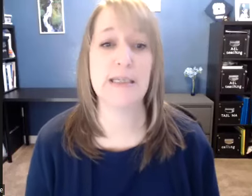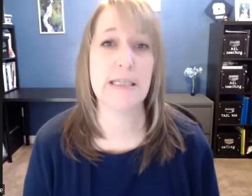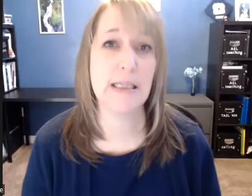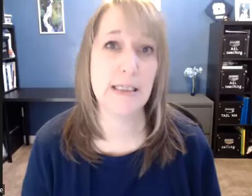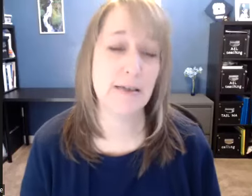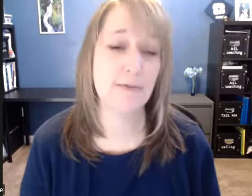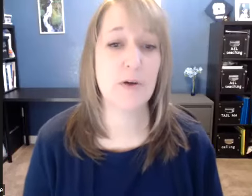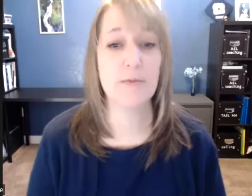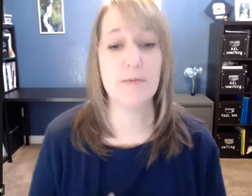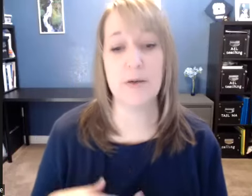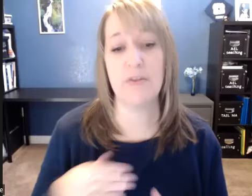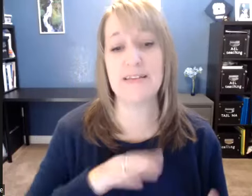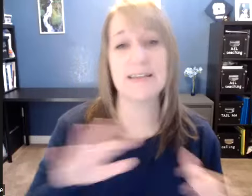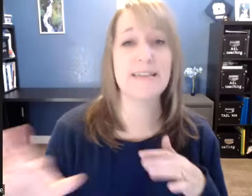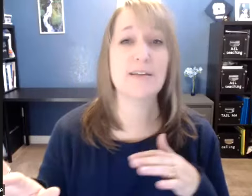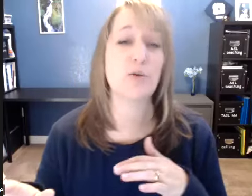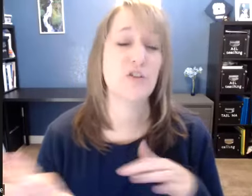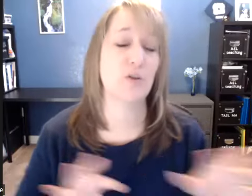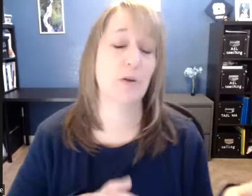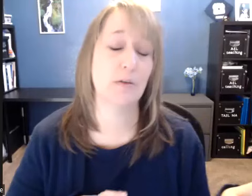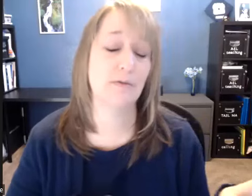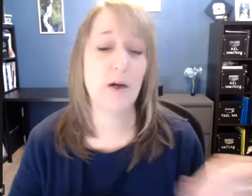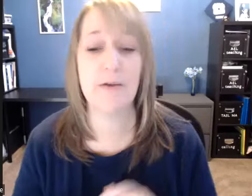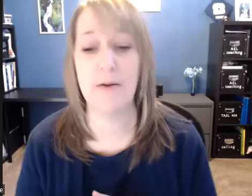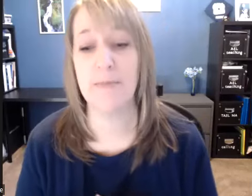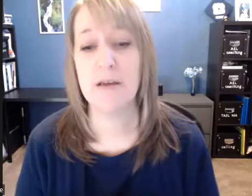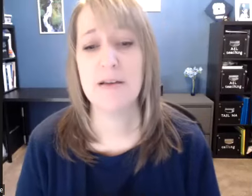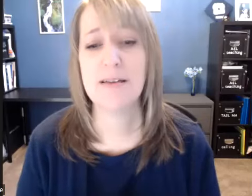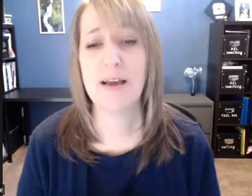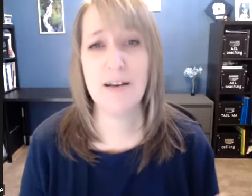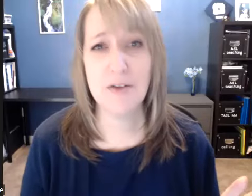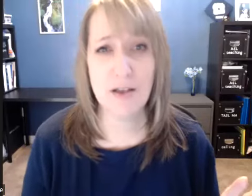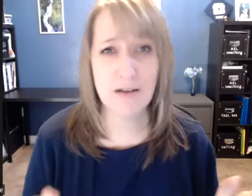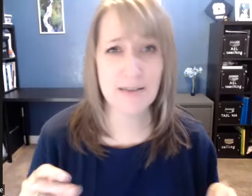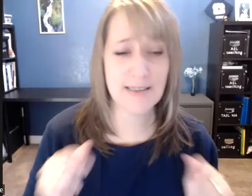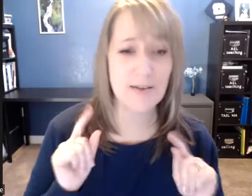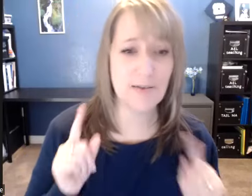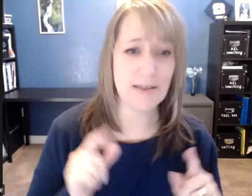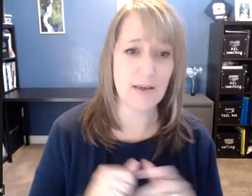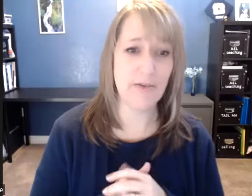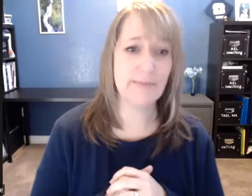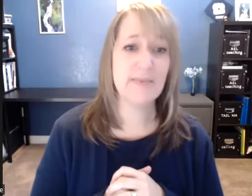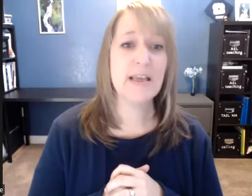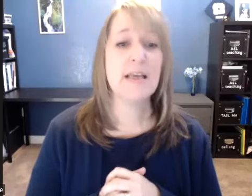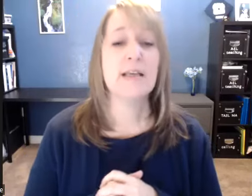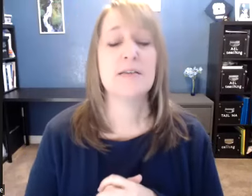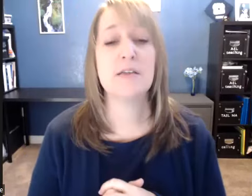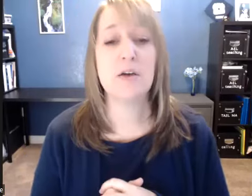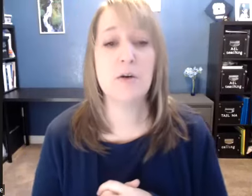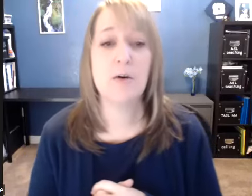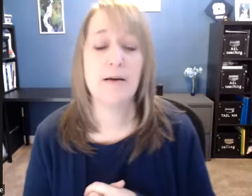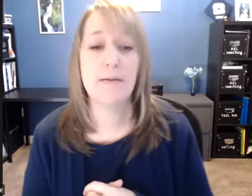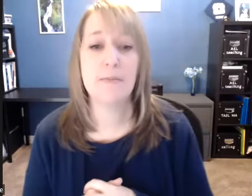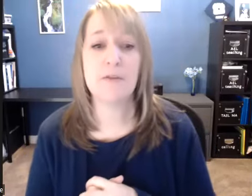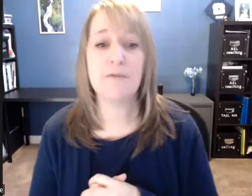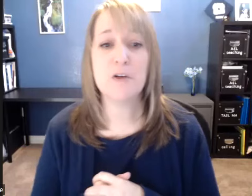to live or, things that it's close to or far away from. It's kind of a long list, so let's get going. So the